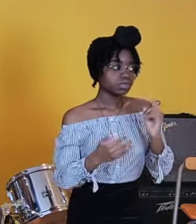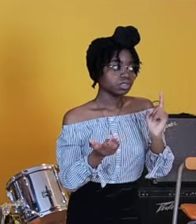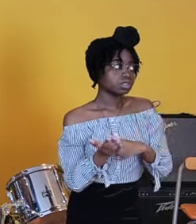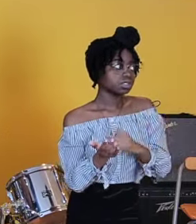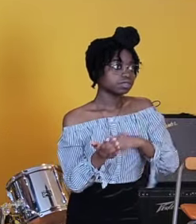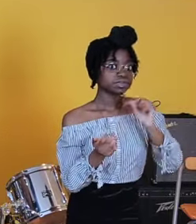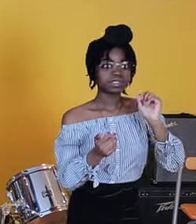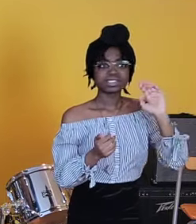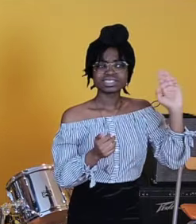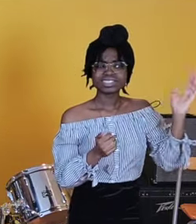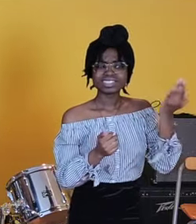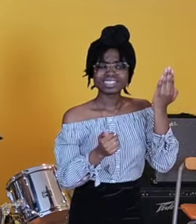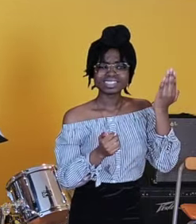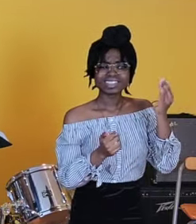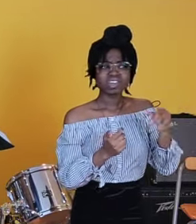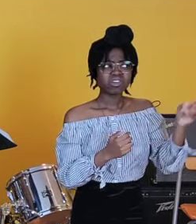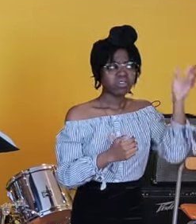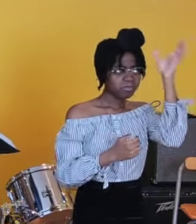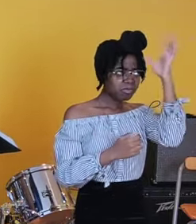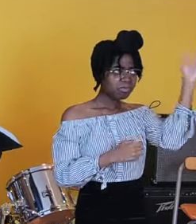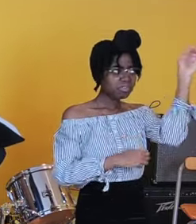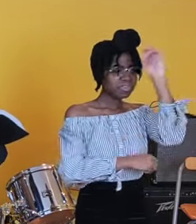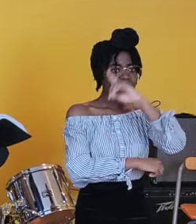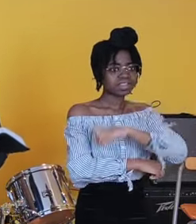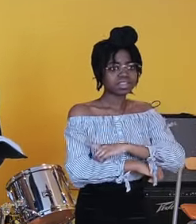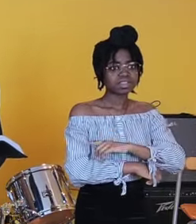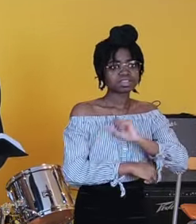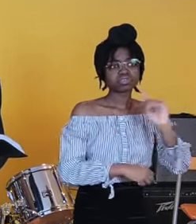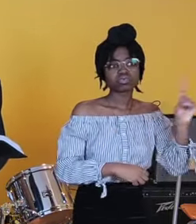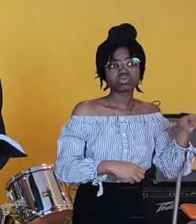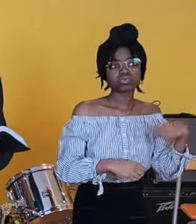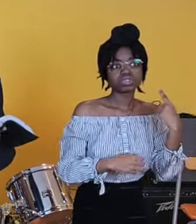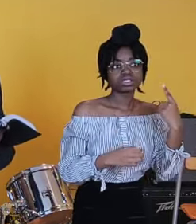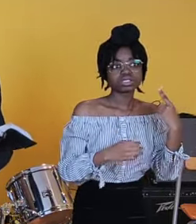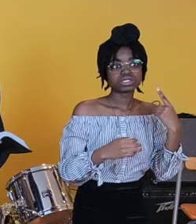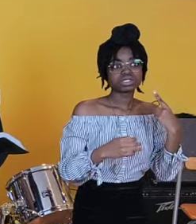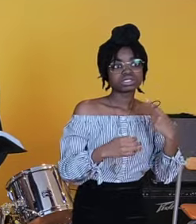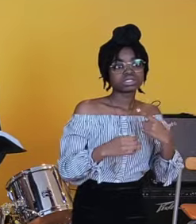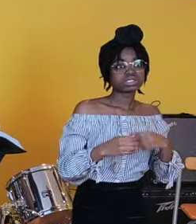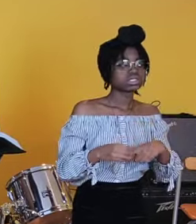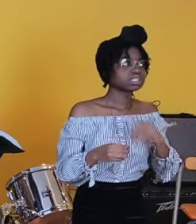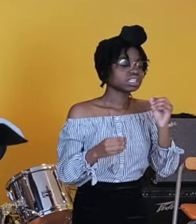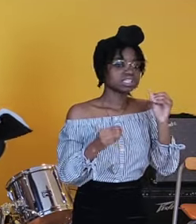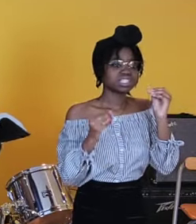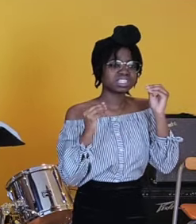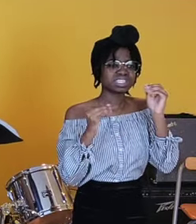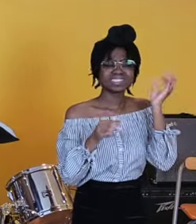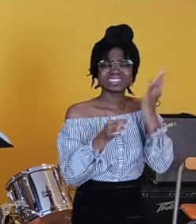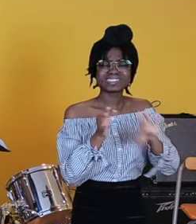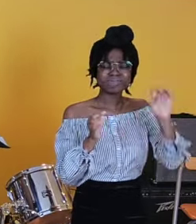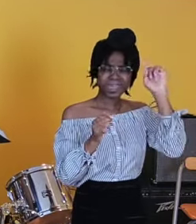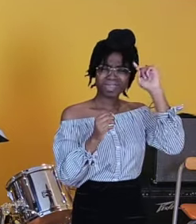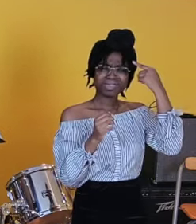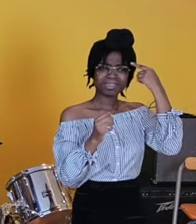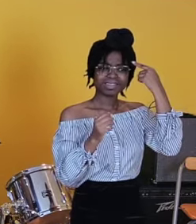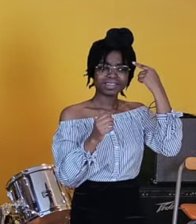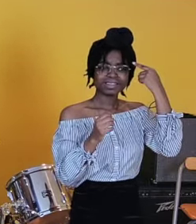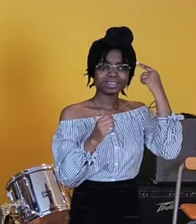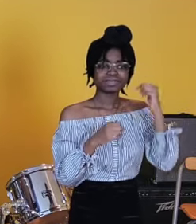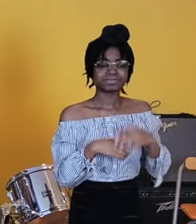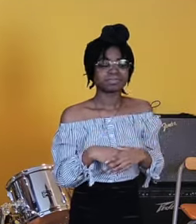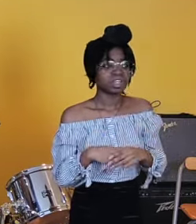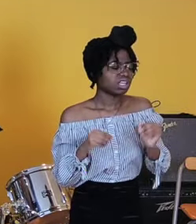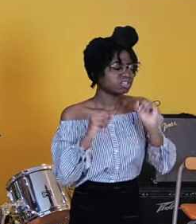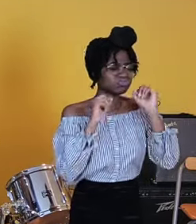occasion is usually nothing but an afterthought, Father's Day. And so it is no surprise at all,